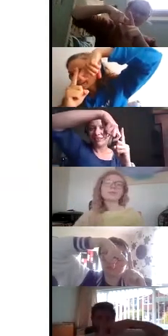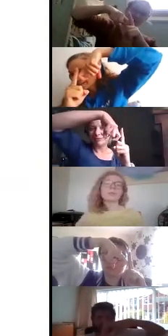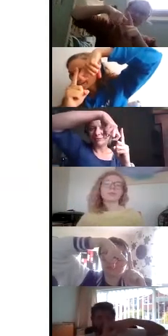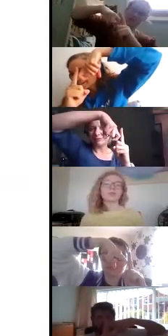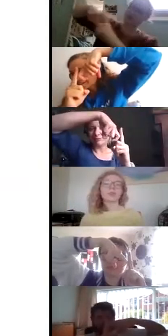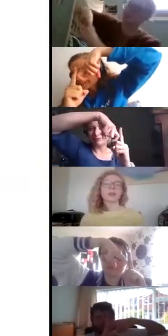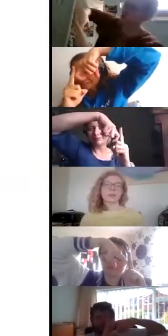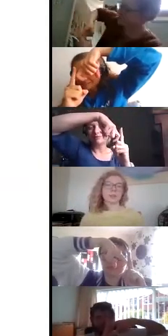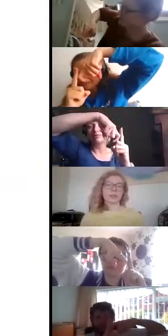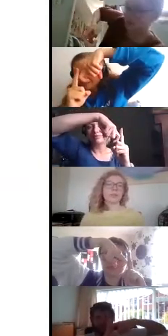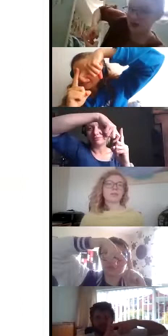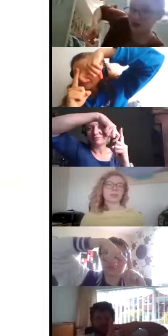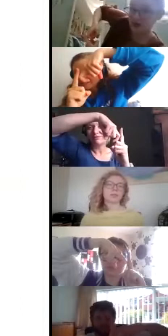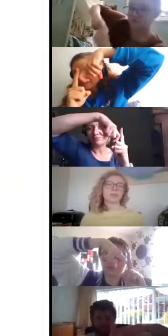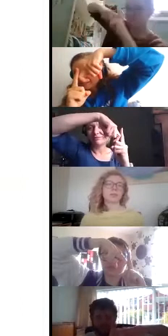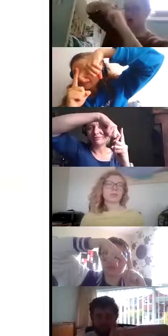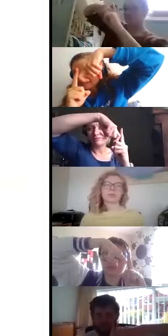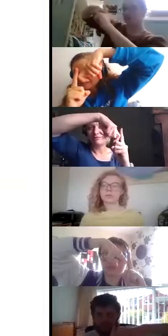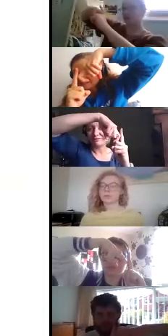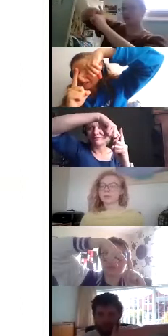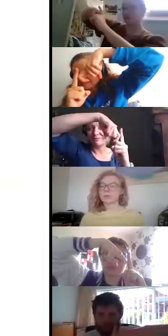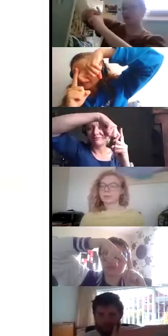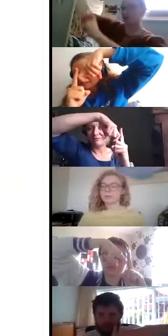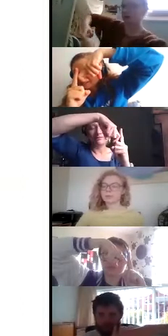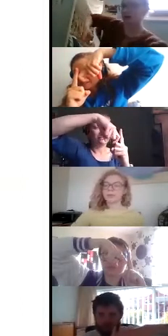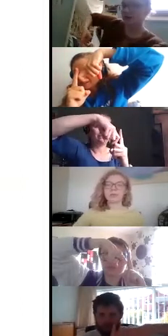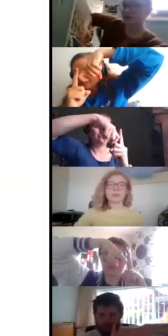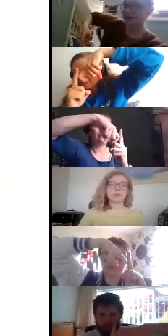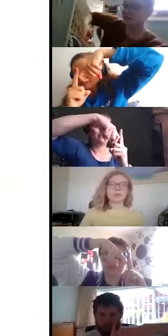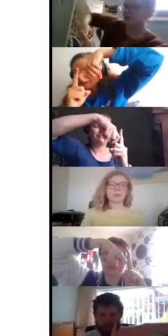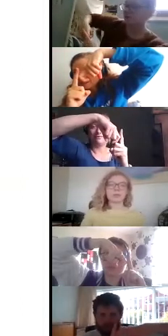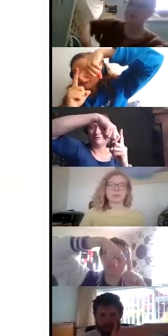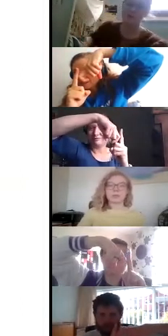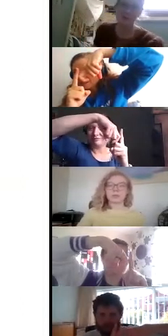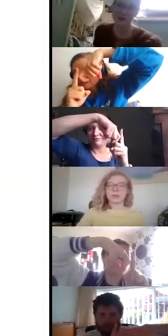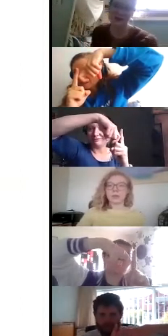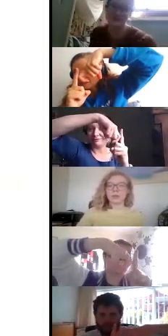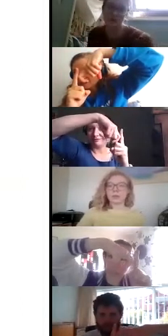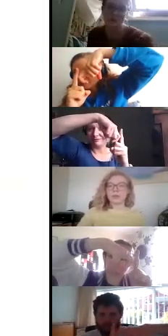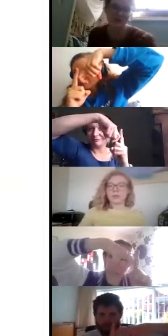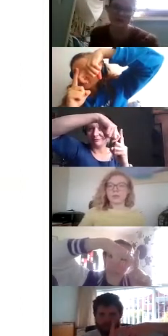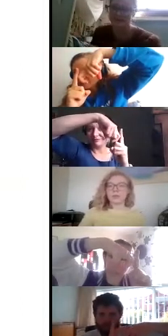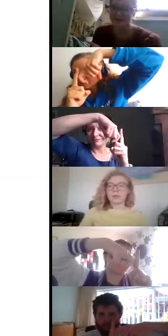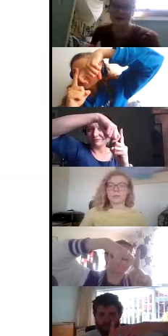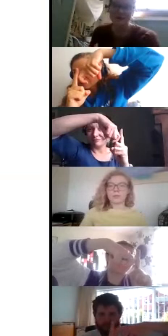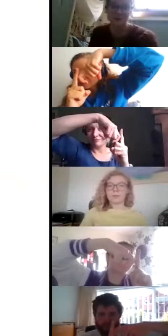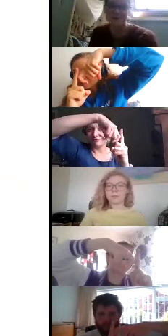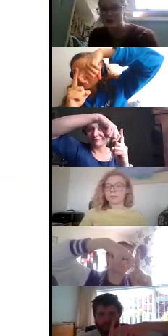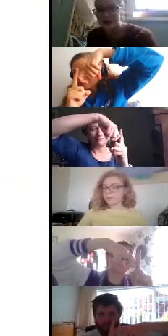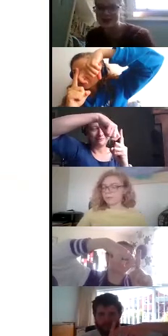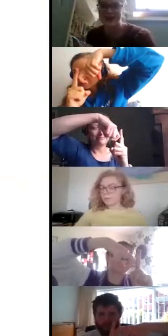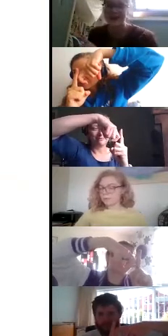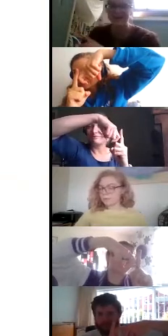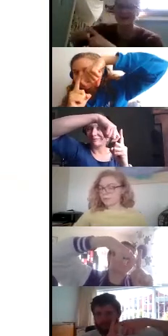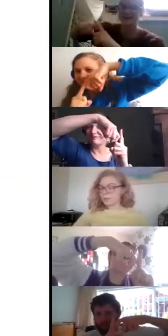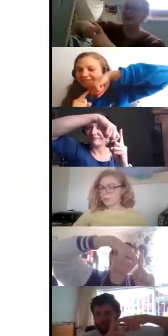them together. So if I look at it from my point of view, it's basically, it's not, but it kind of could look